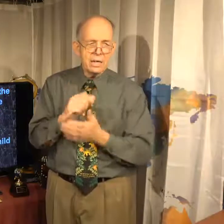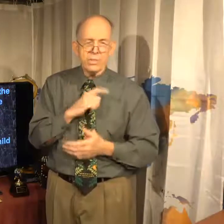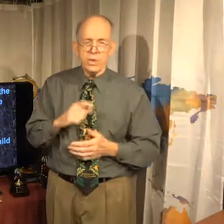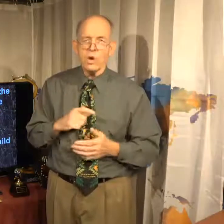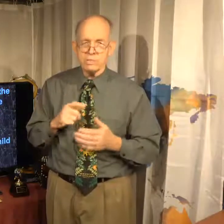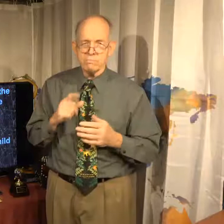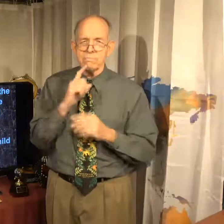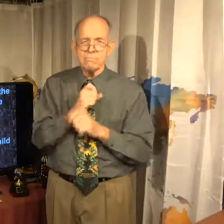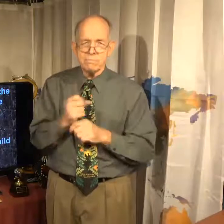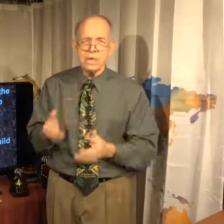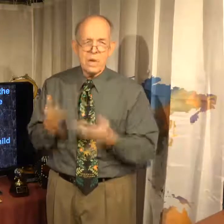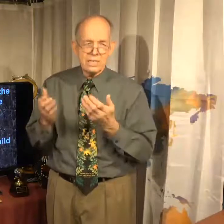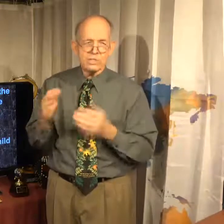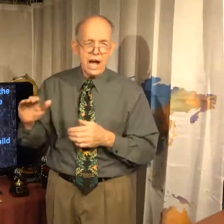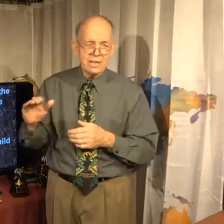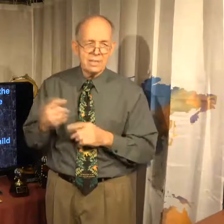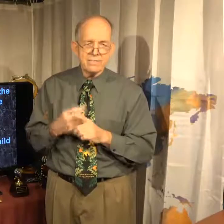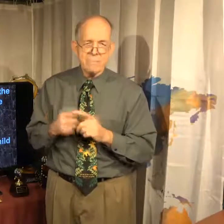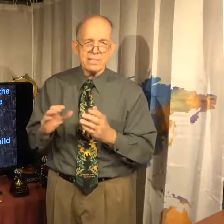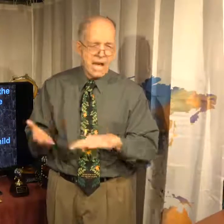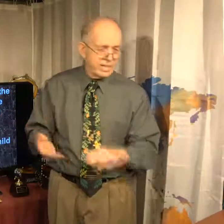the Lord, raised the child from the dead.